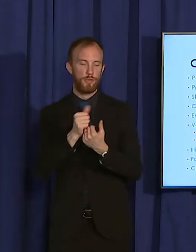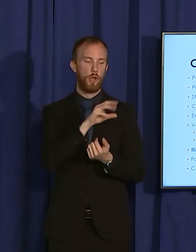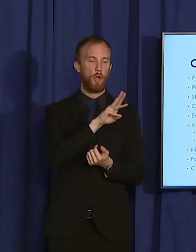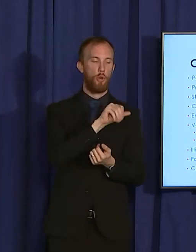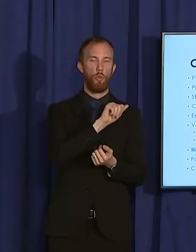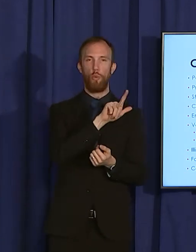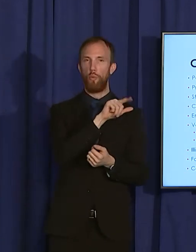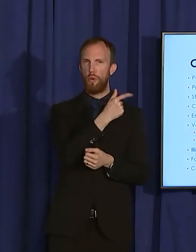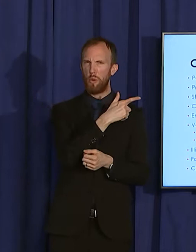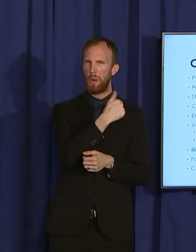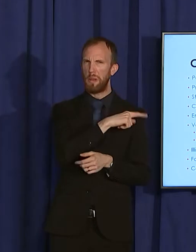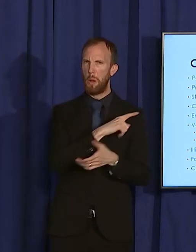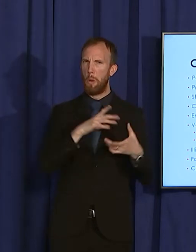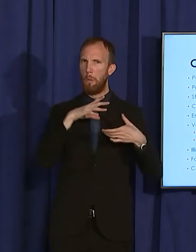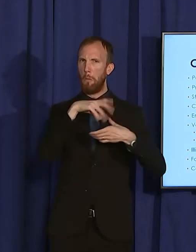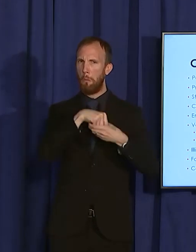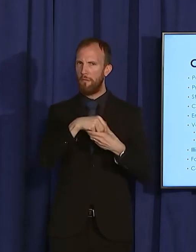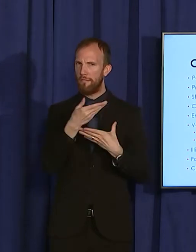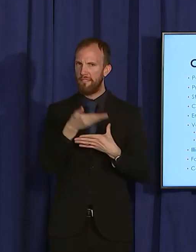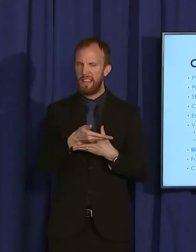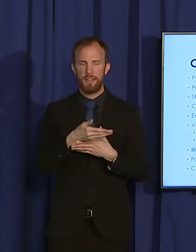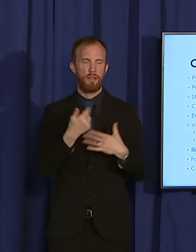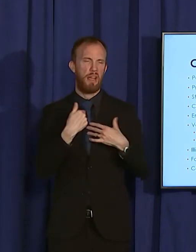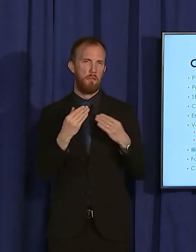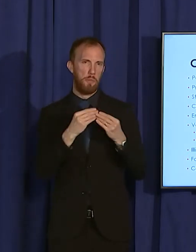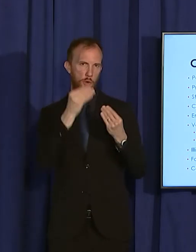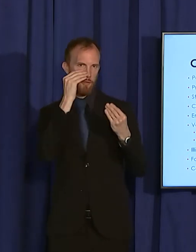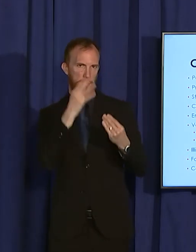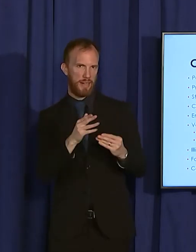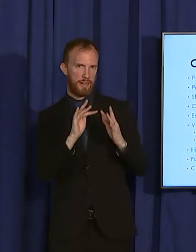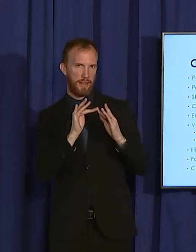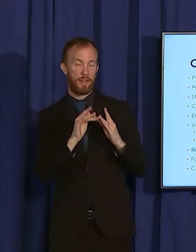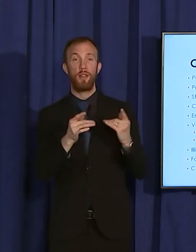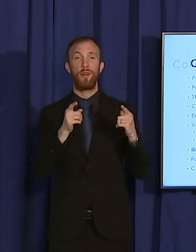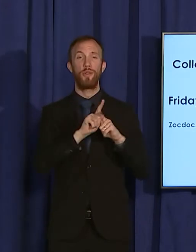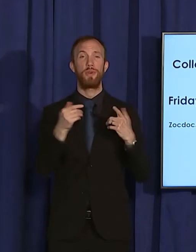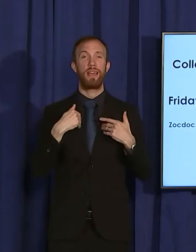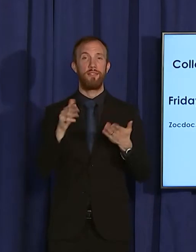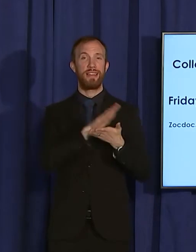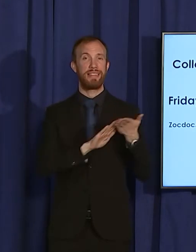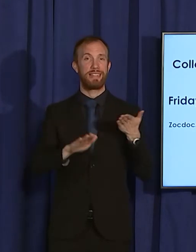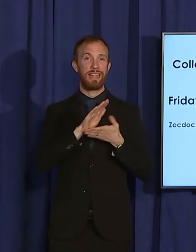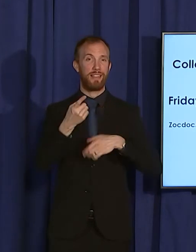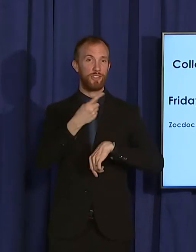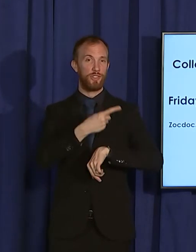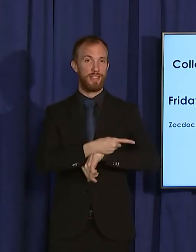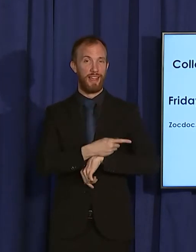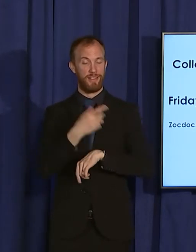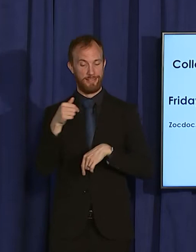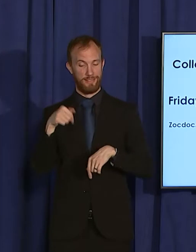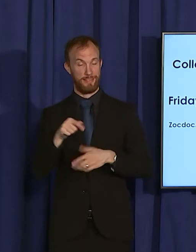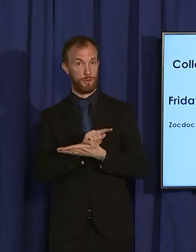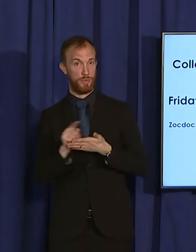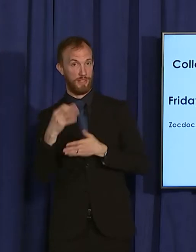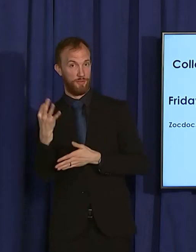there, and there's more information online. And then we're doing a college day this Friday on April 30th.